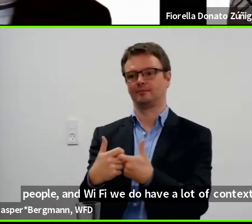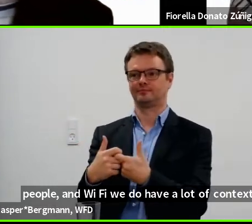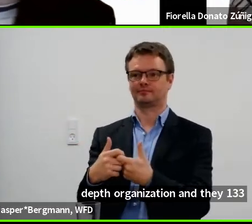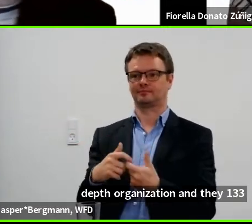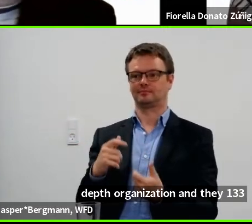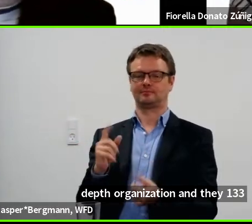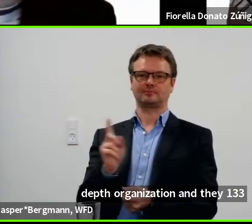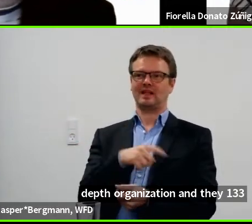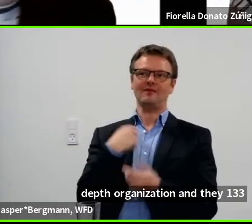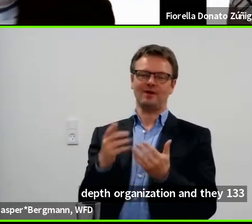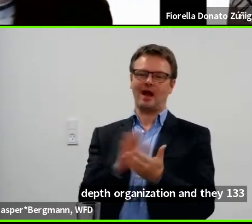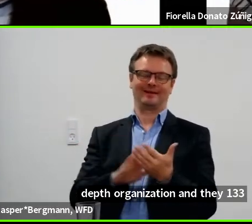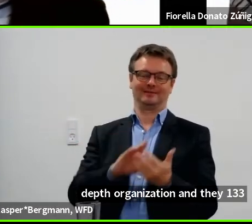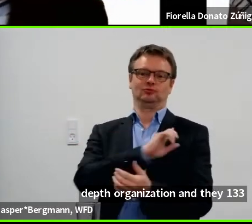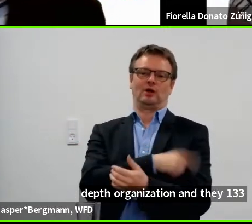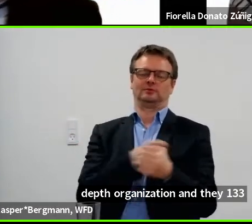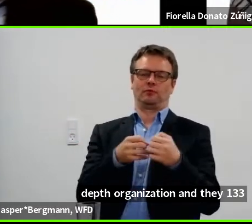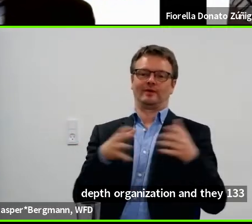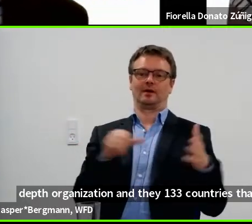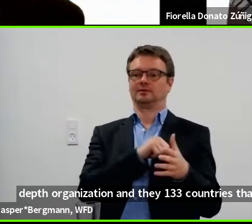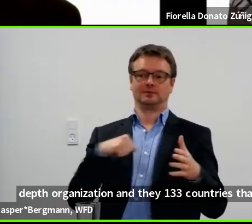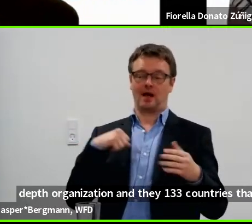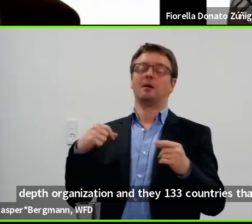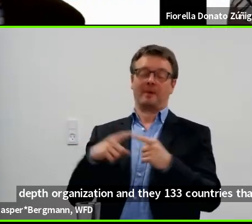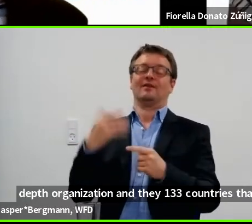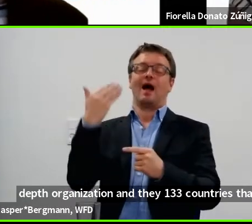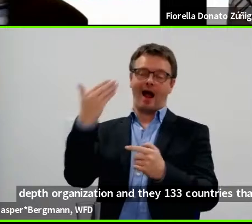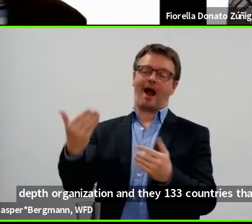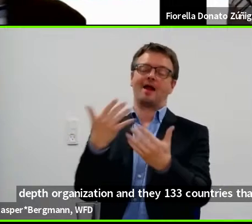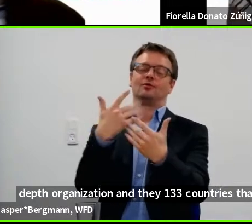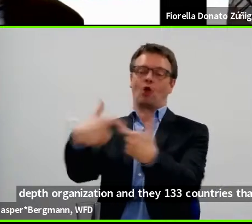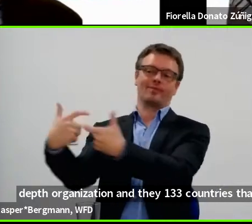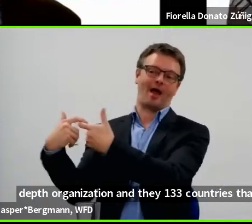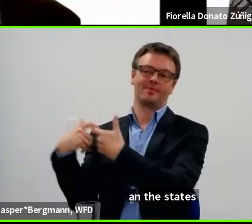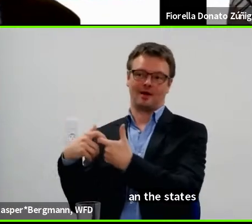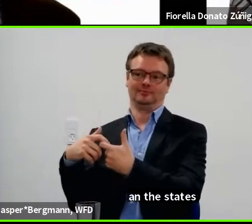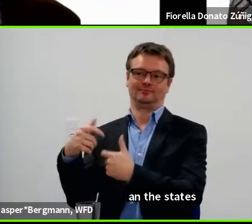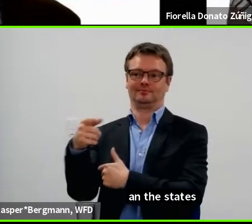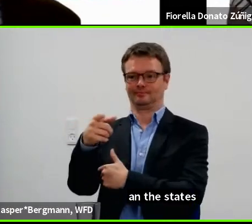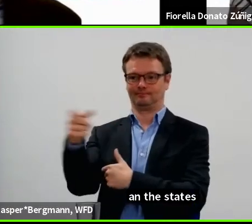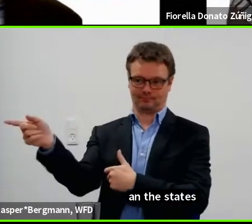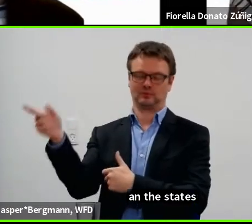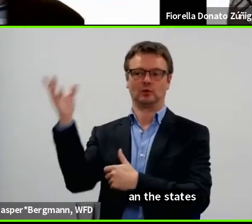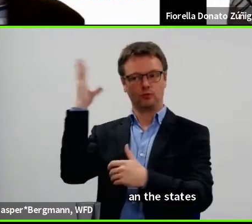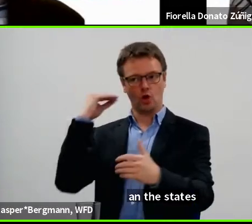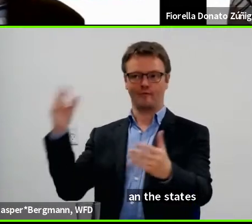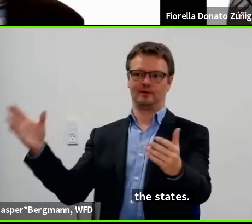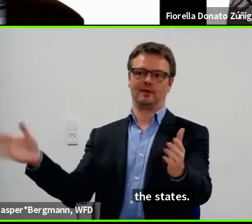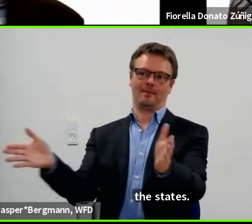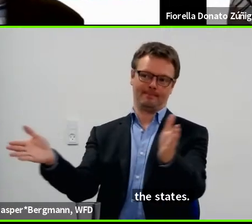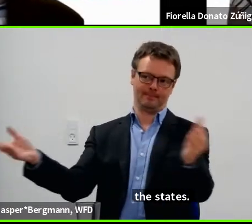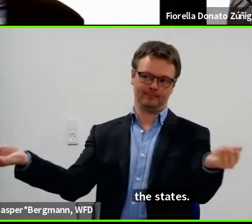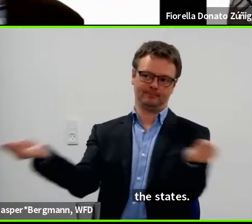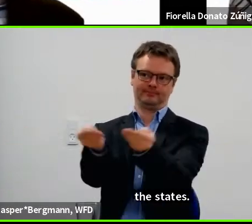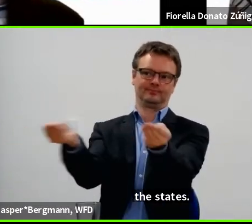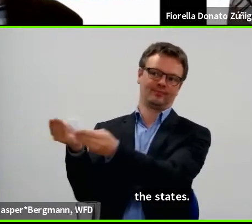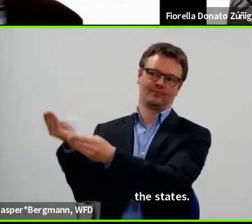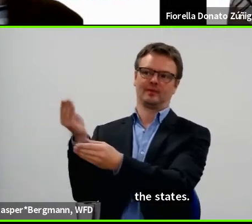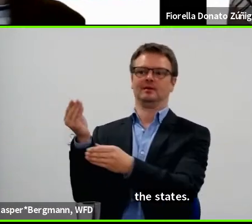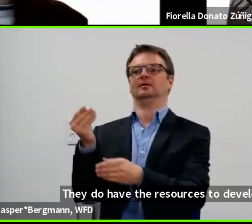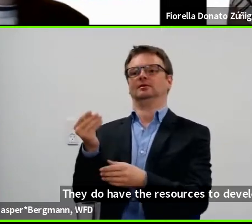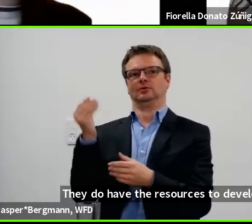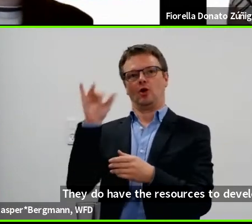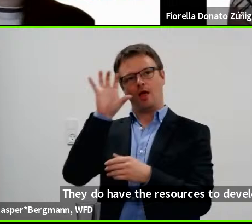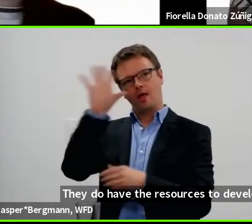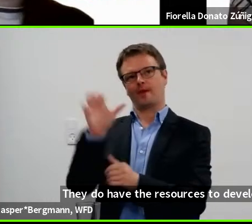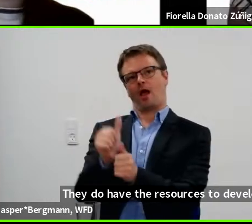133 countries that are our member states. They do have the resources to develop something themselves. We